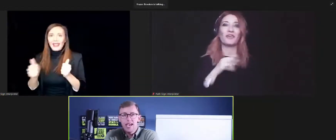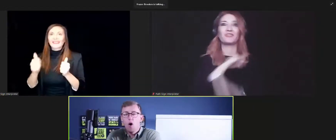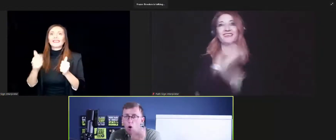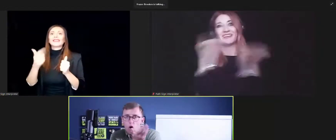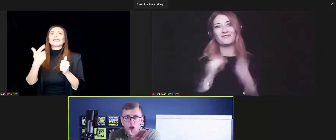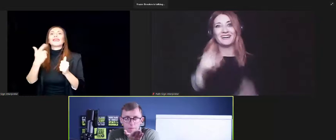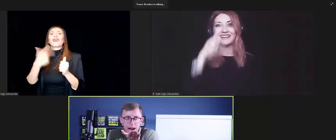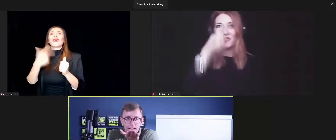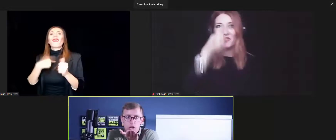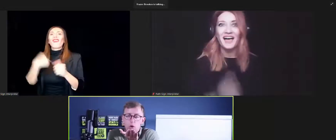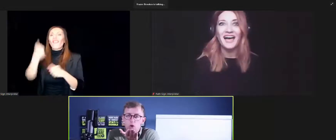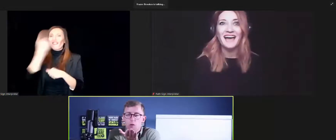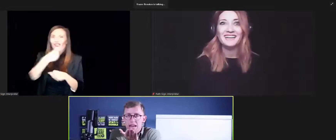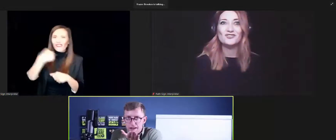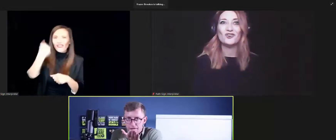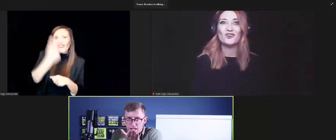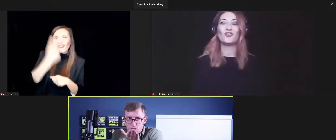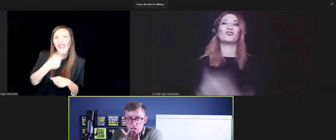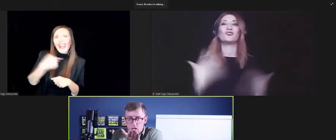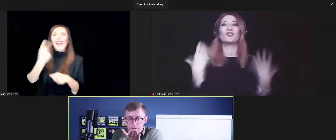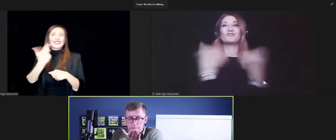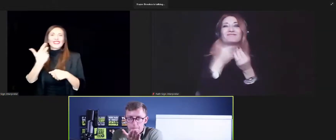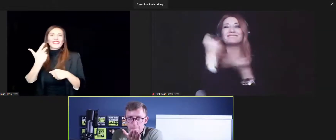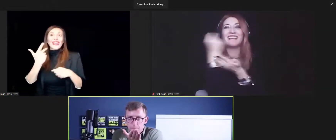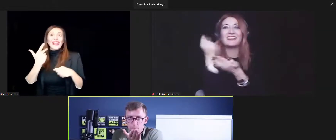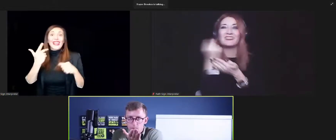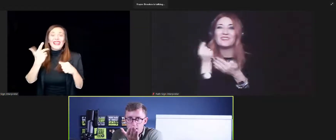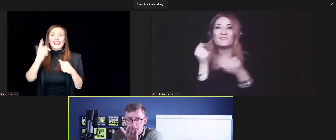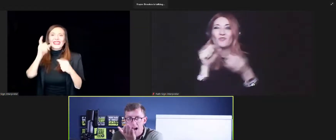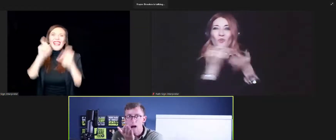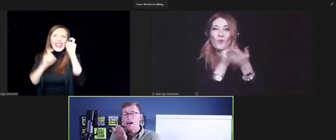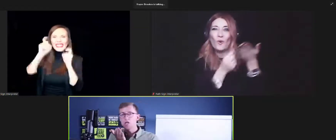asking all of my social media friends